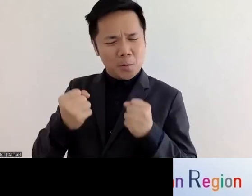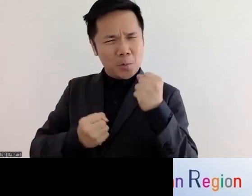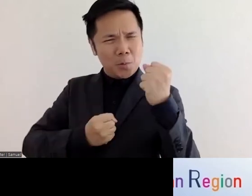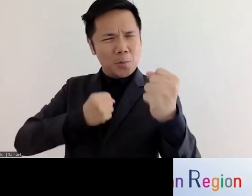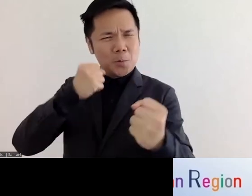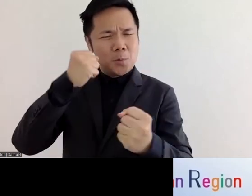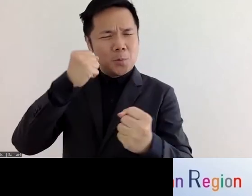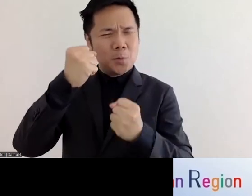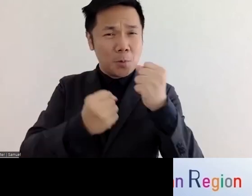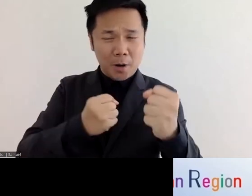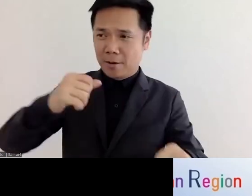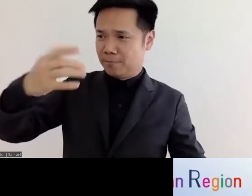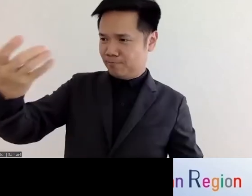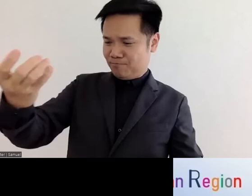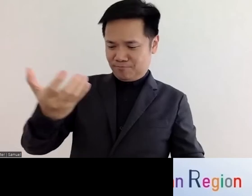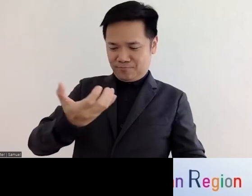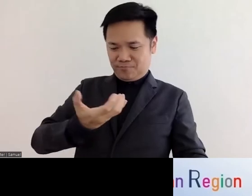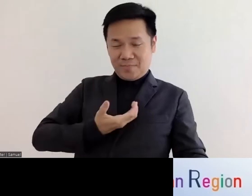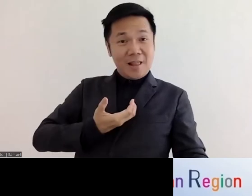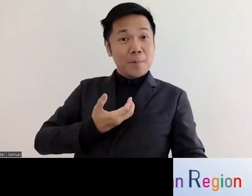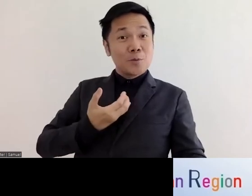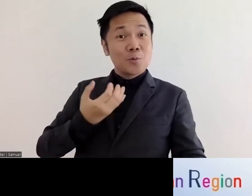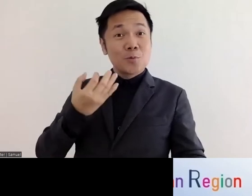bronze medal in the